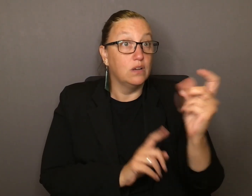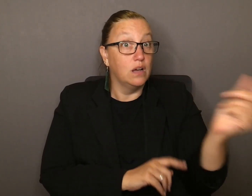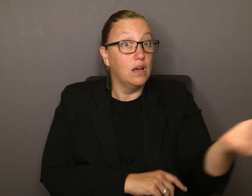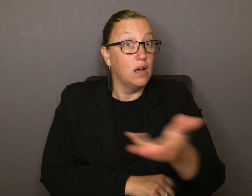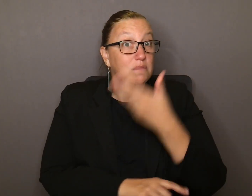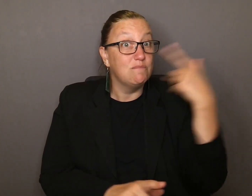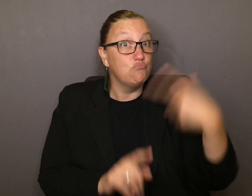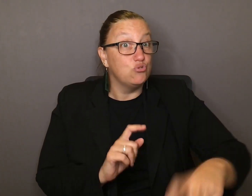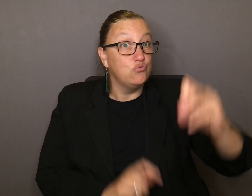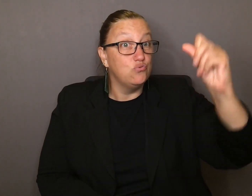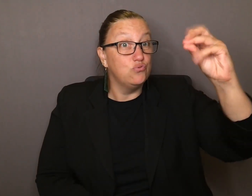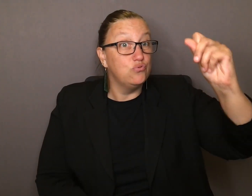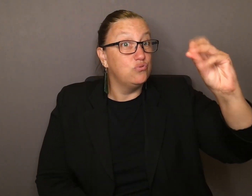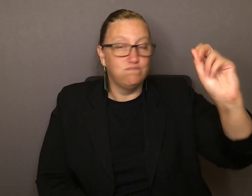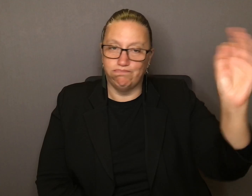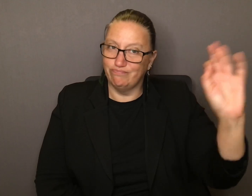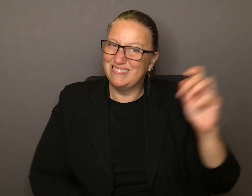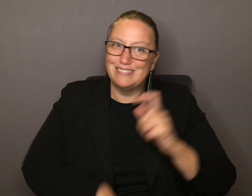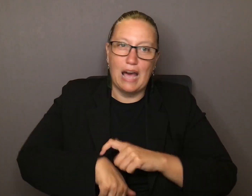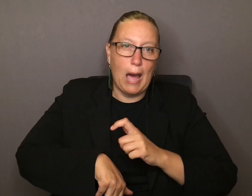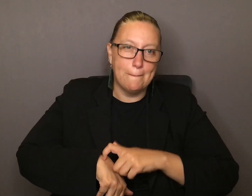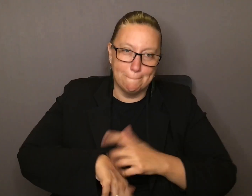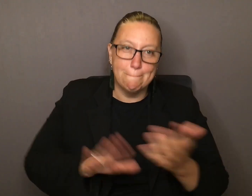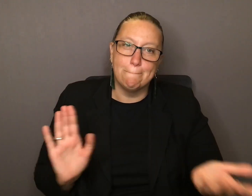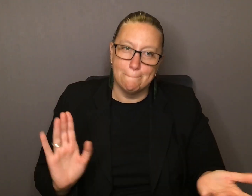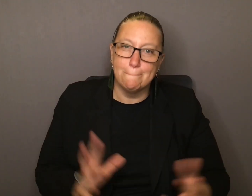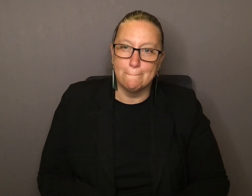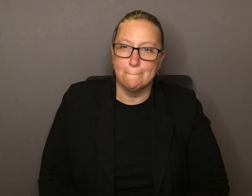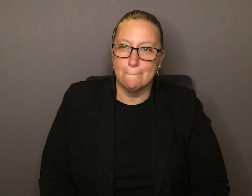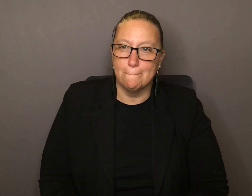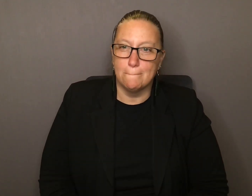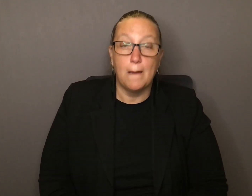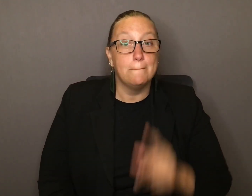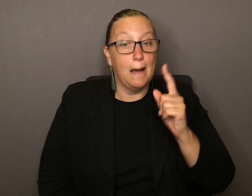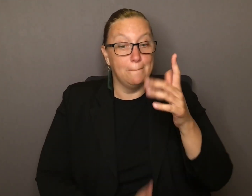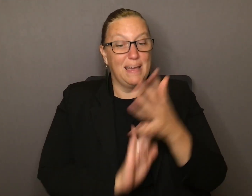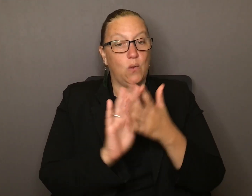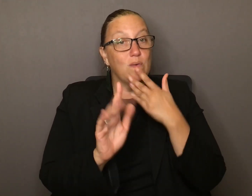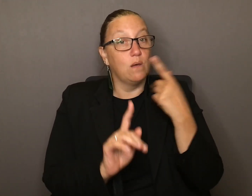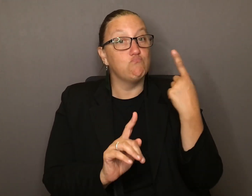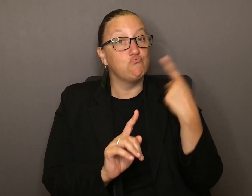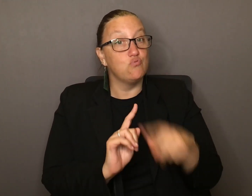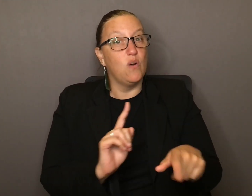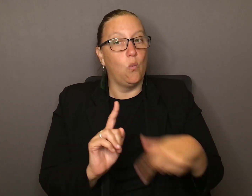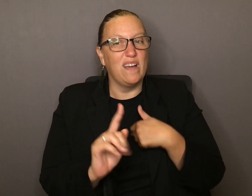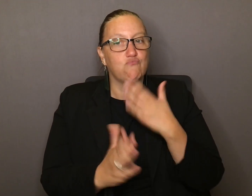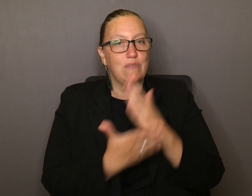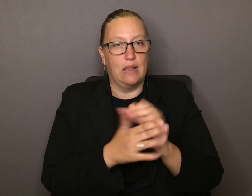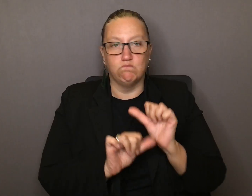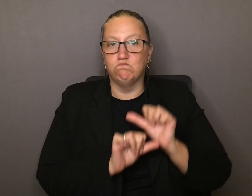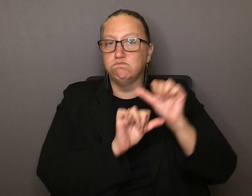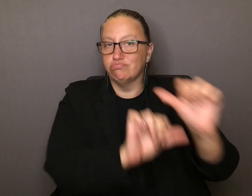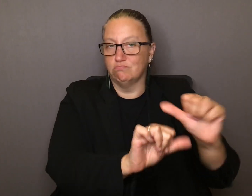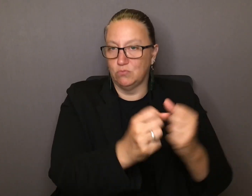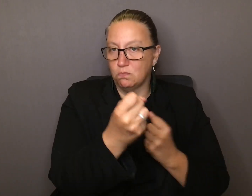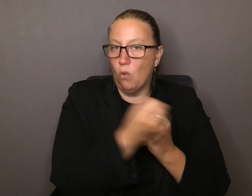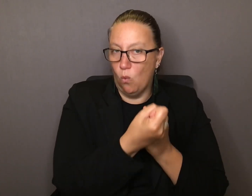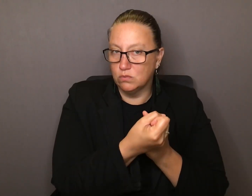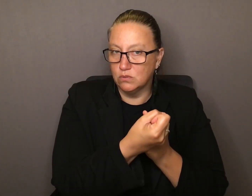time. What that means, though, is when it does get approved, it means we're really on your side. If we say we're interested, we are